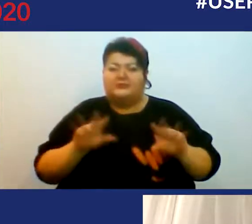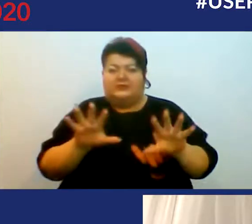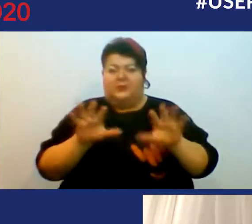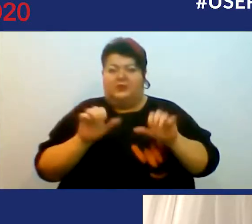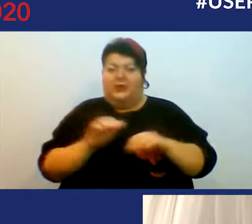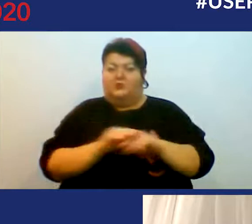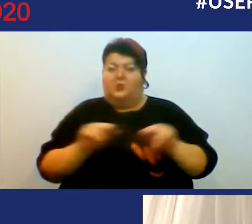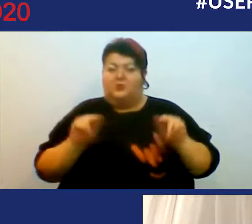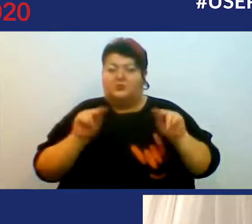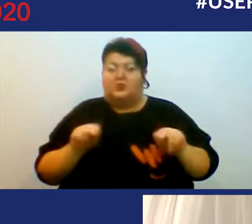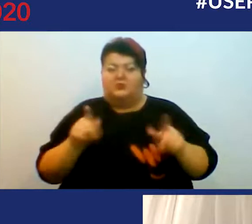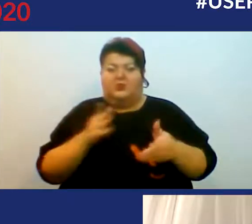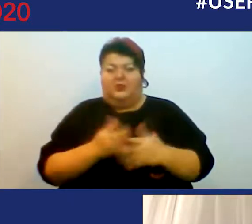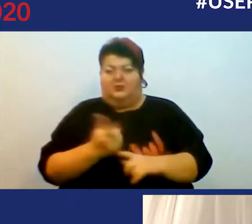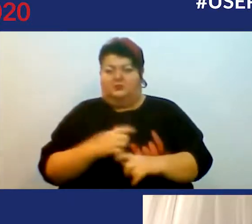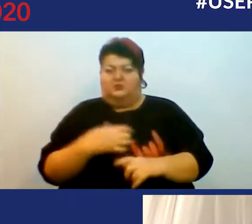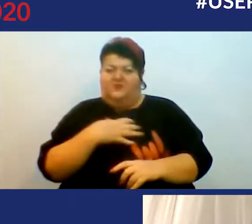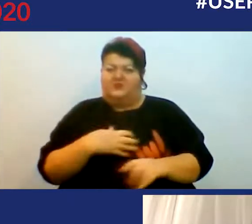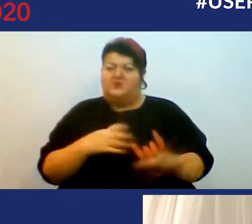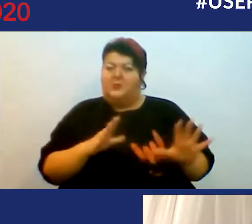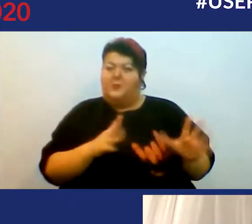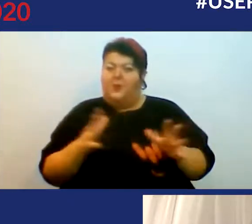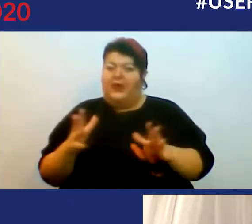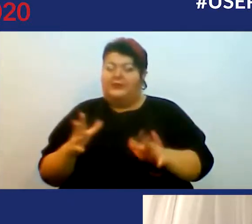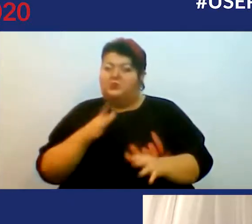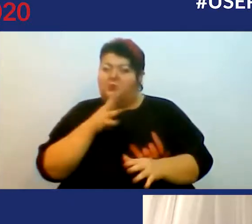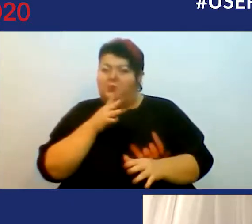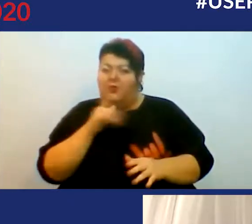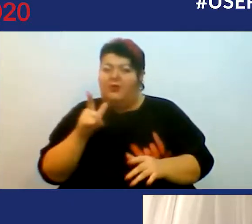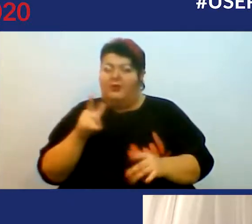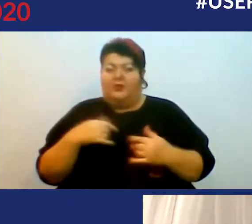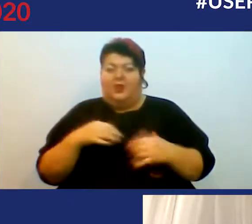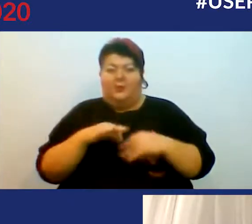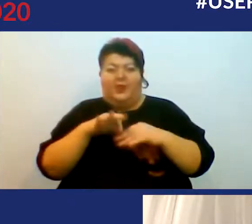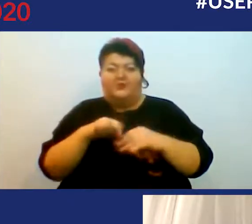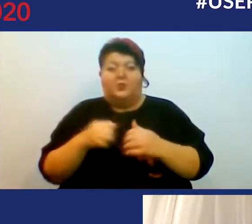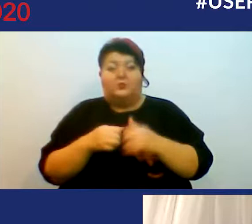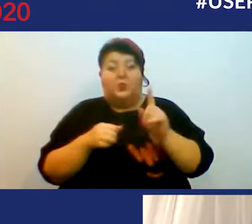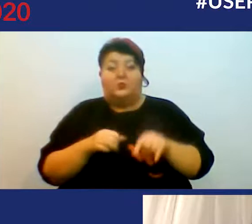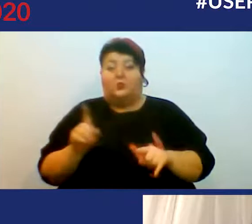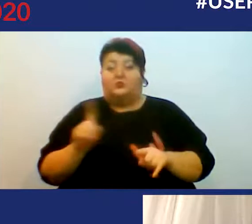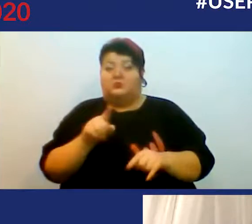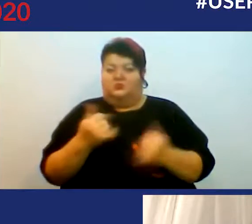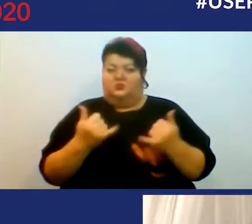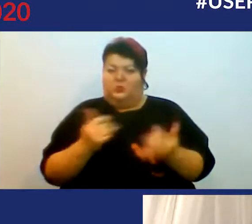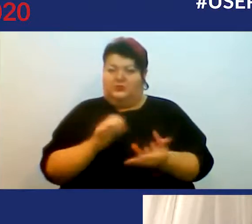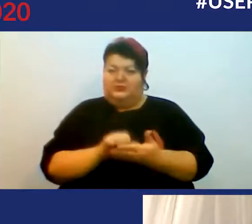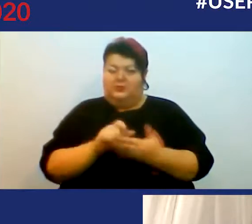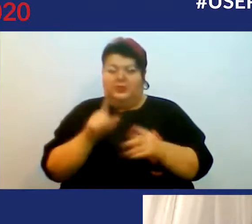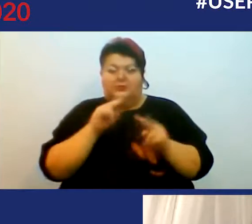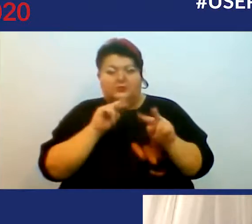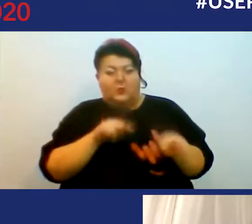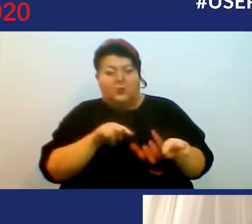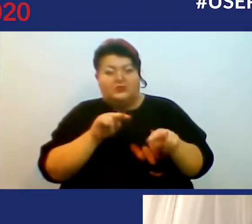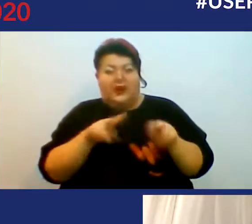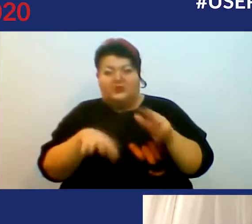that feeds into what you're doing today. So you're a poll observer in Arizona. Can you talk a little